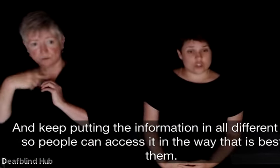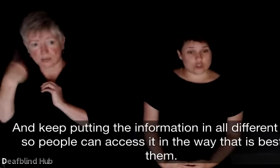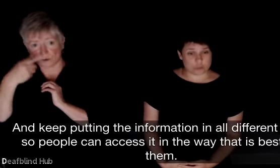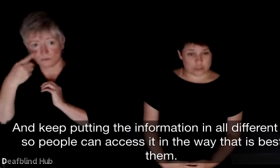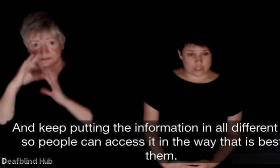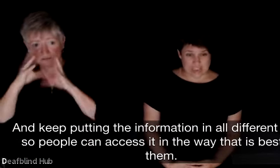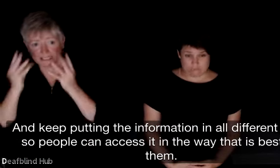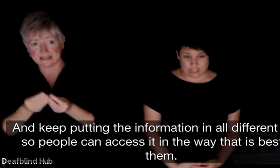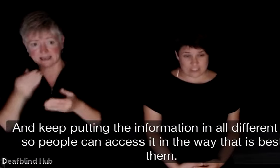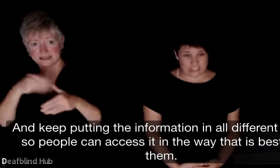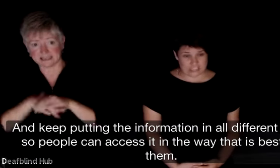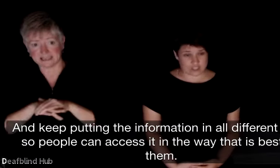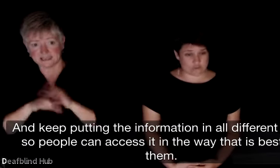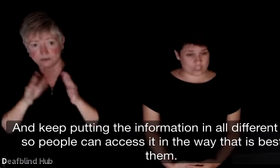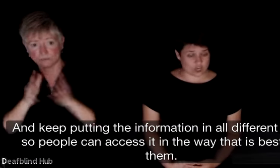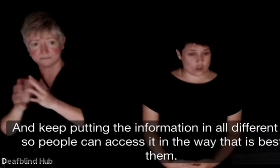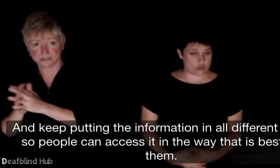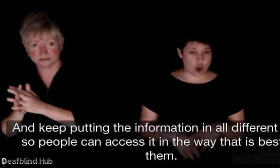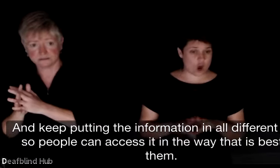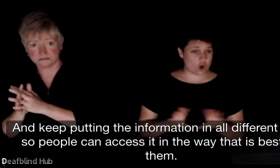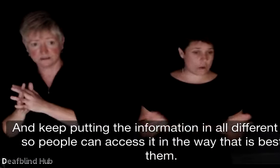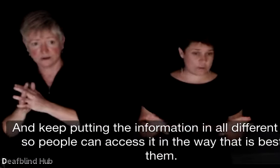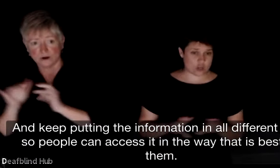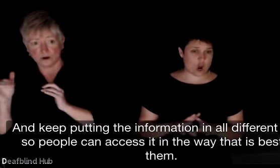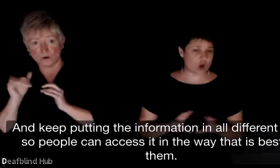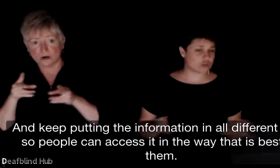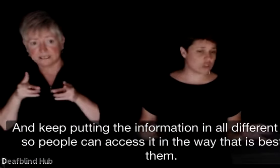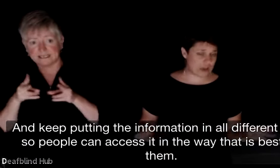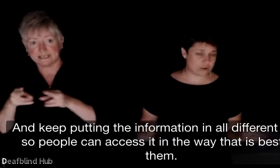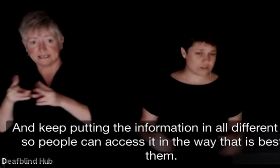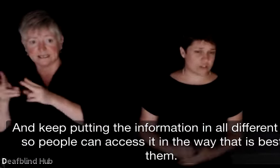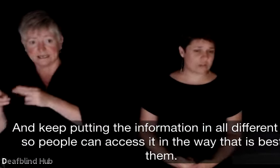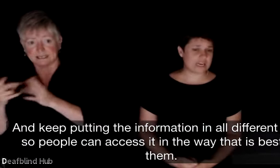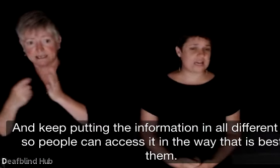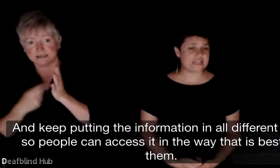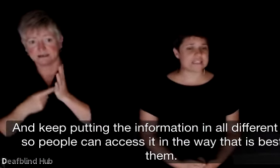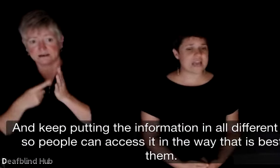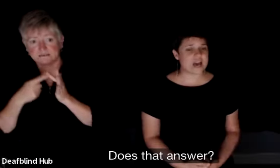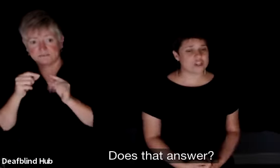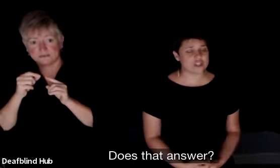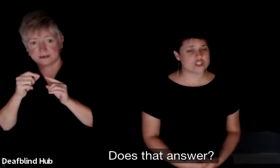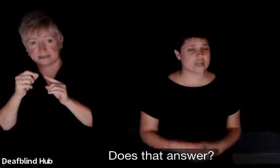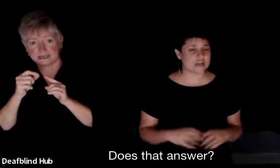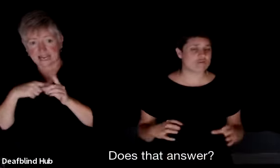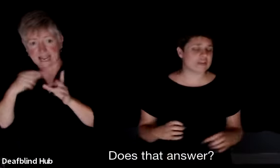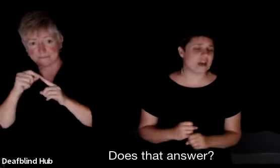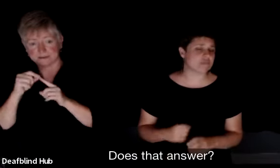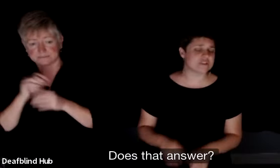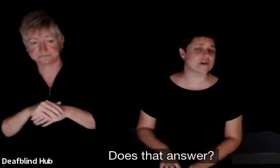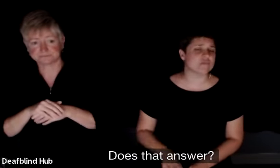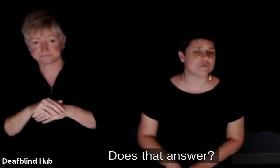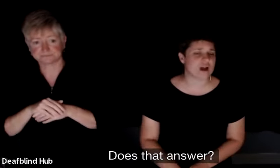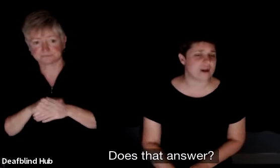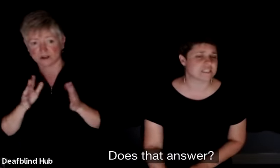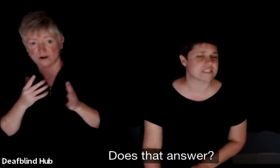So you'll put everything in the video, the whole webinar, the whole 2 hours, or are you going to be cutting it down? Are you going to do like a recap